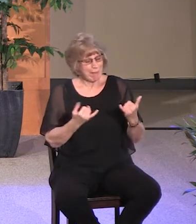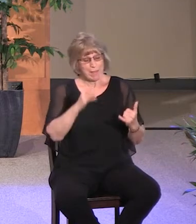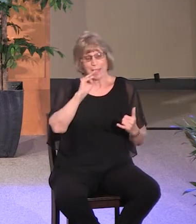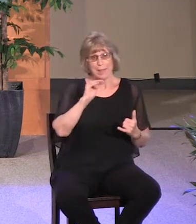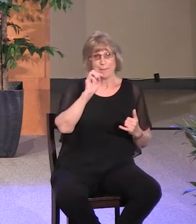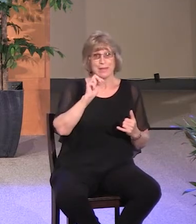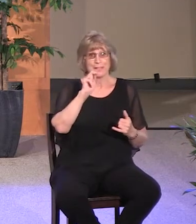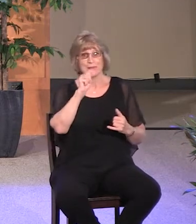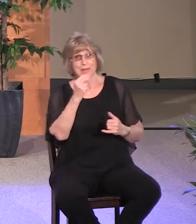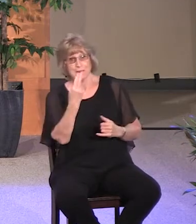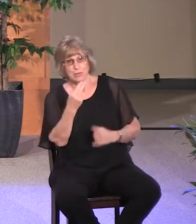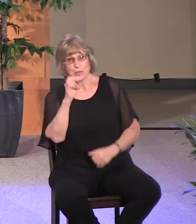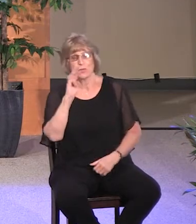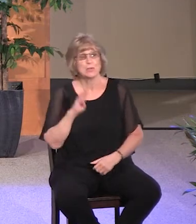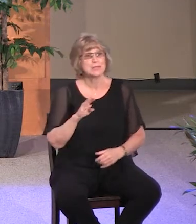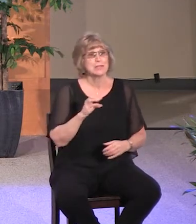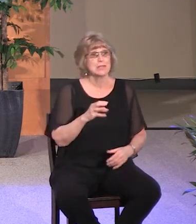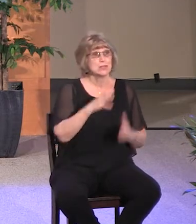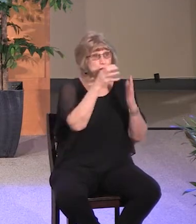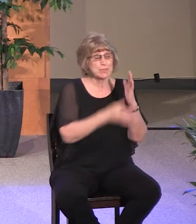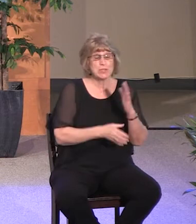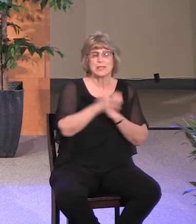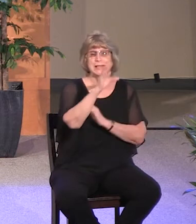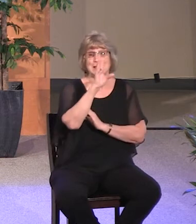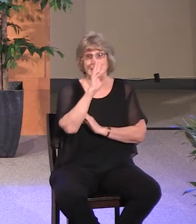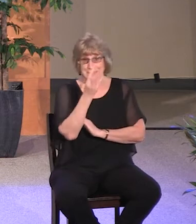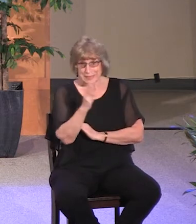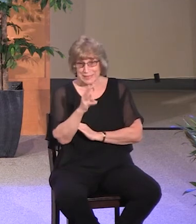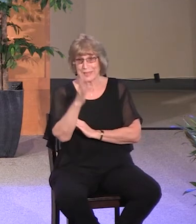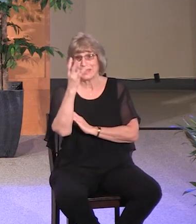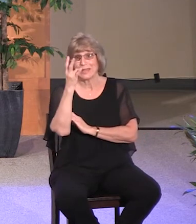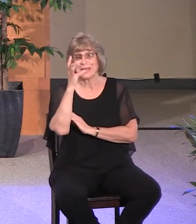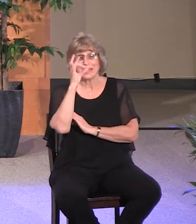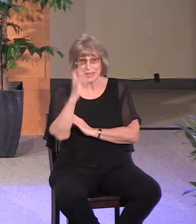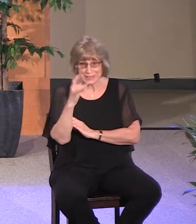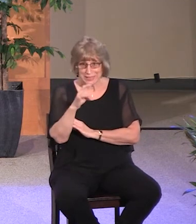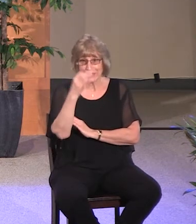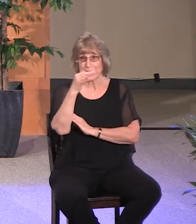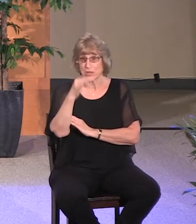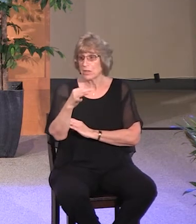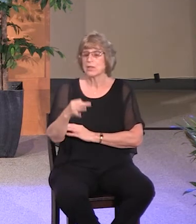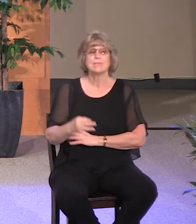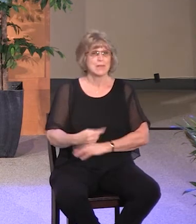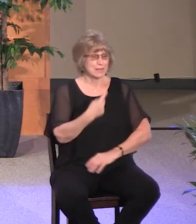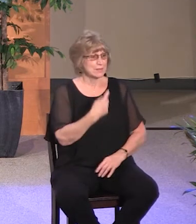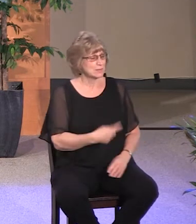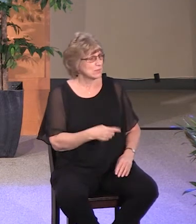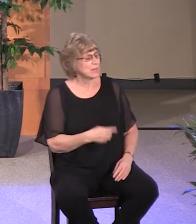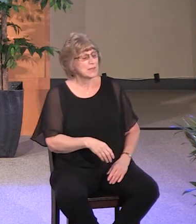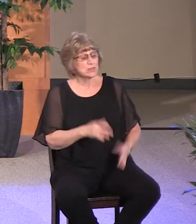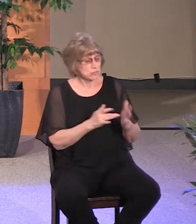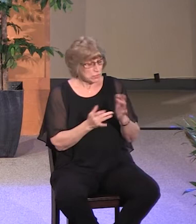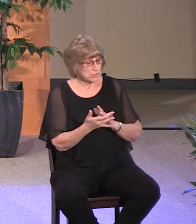Matthew chapter 16, verses 18 and 19. And Jesus said this to Peter, "And I tell you, you are Peter, and on